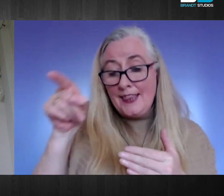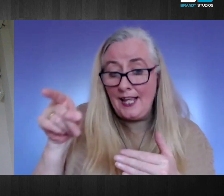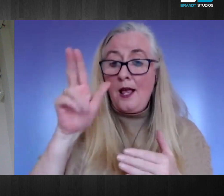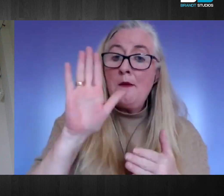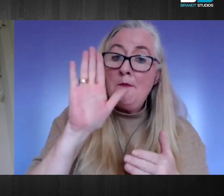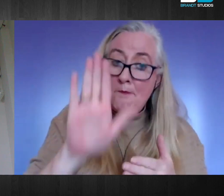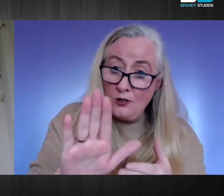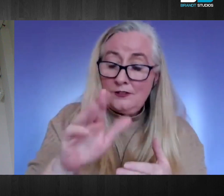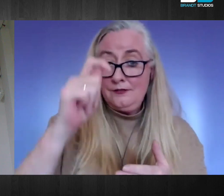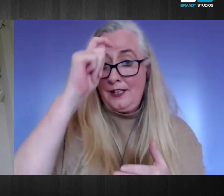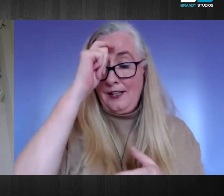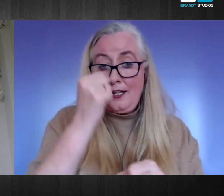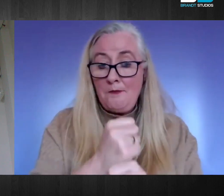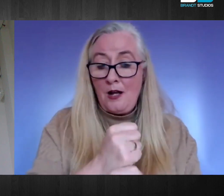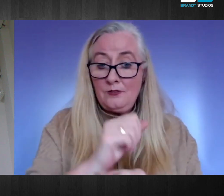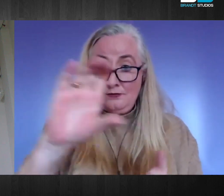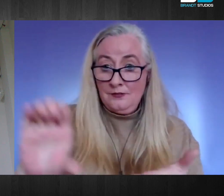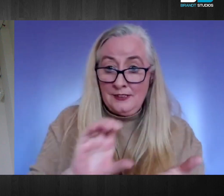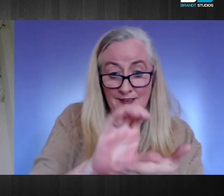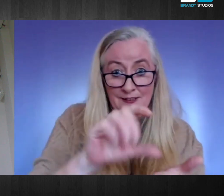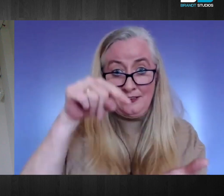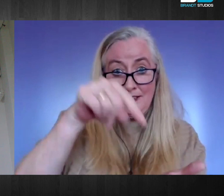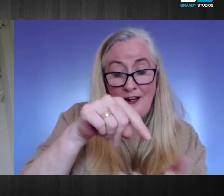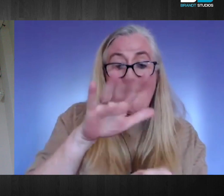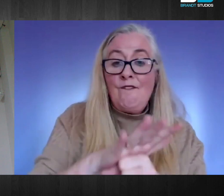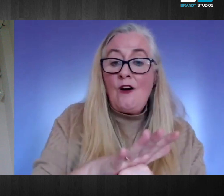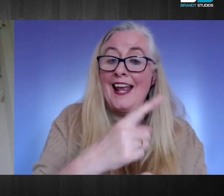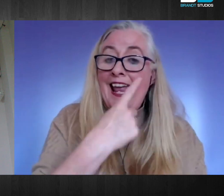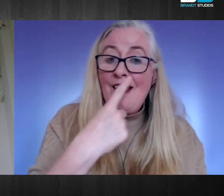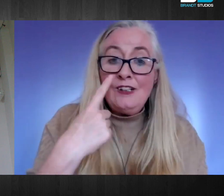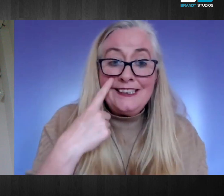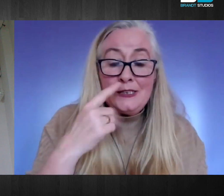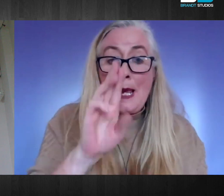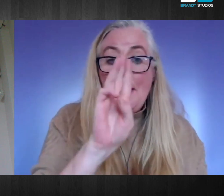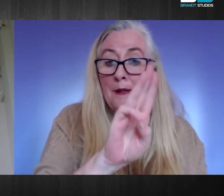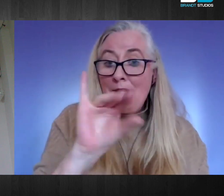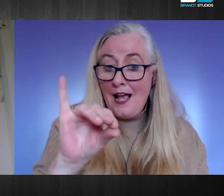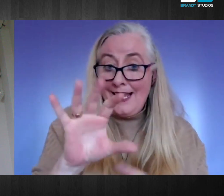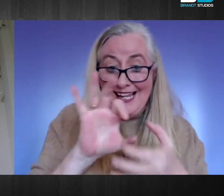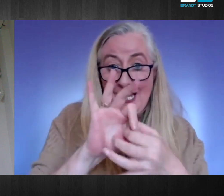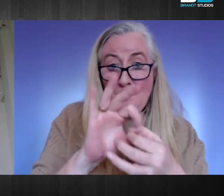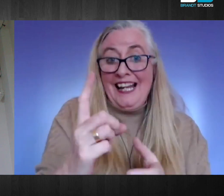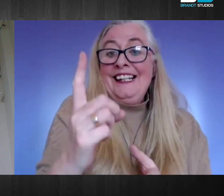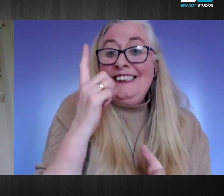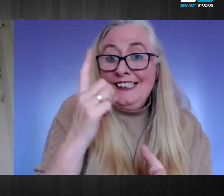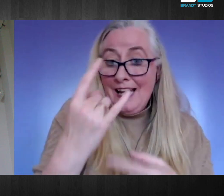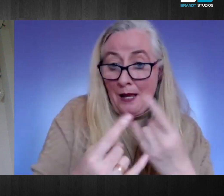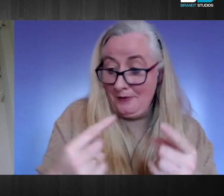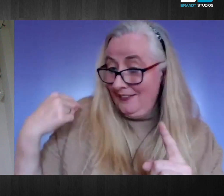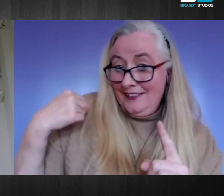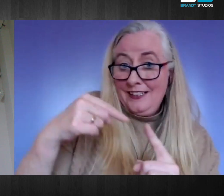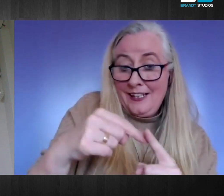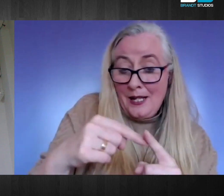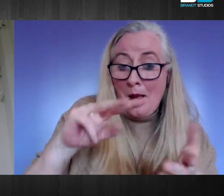to evidence that PPI engagement had happened in the research planning, and that there was a commitment